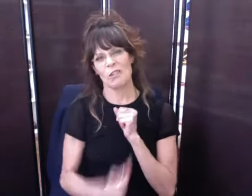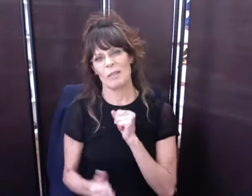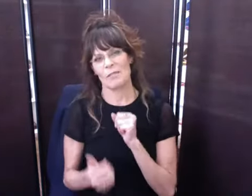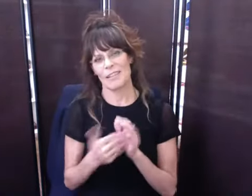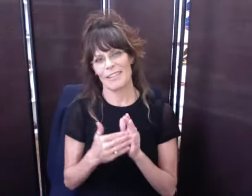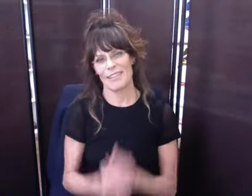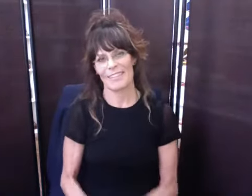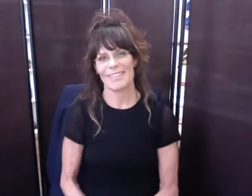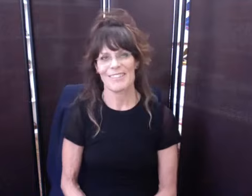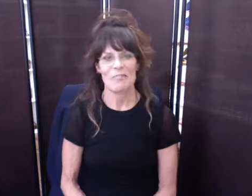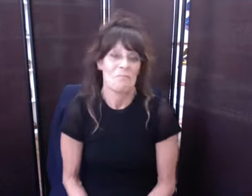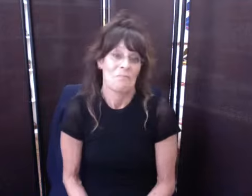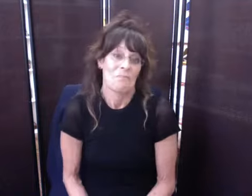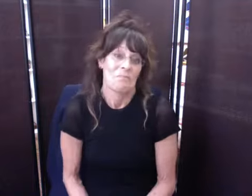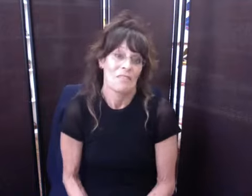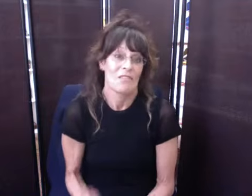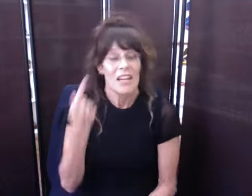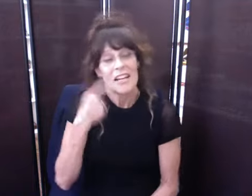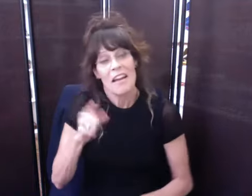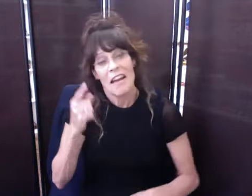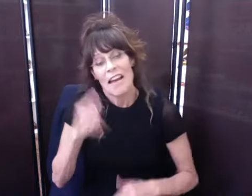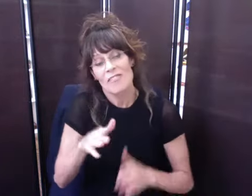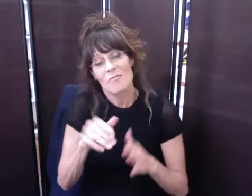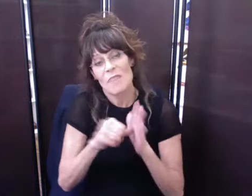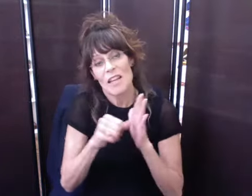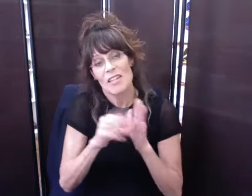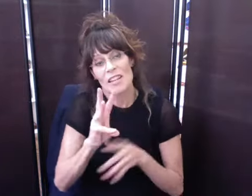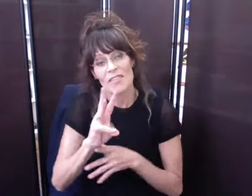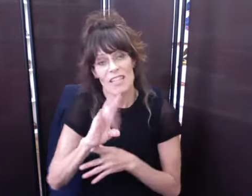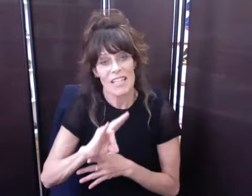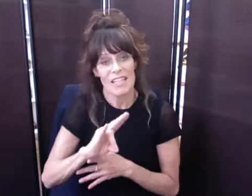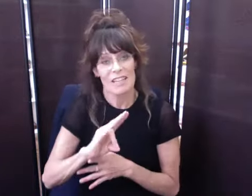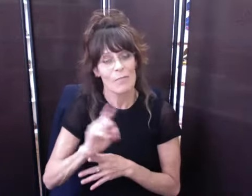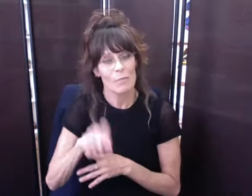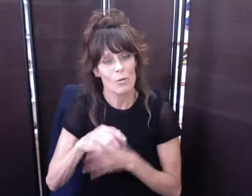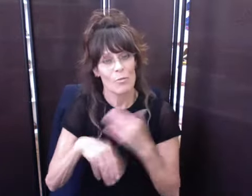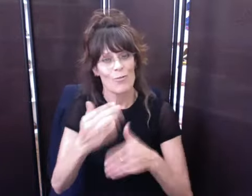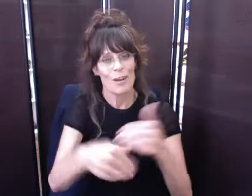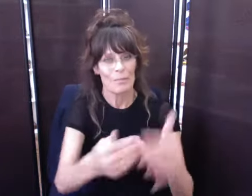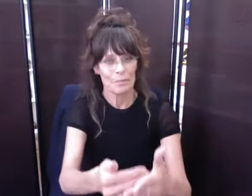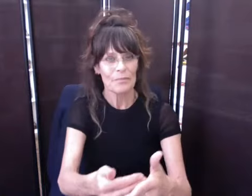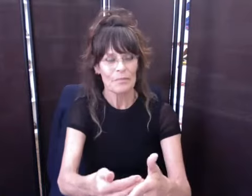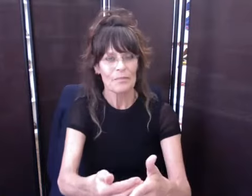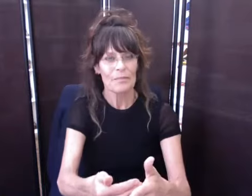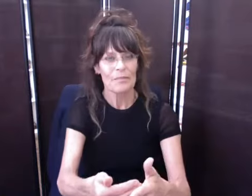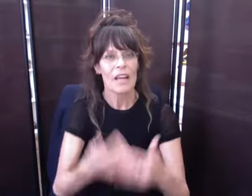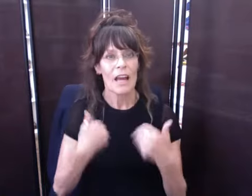And if I can answer to my satisfaction on the top of page 76, I'm supposed to move on. And I come up to these questions on